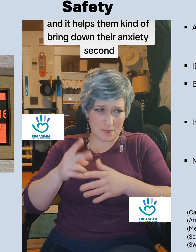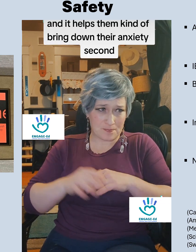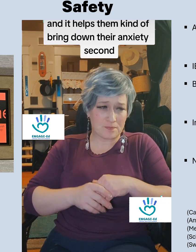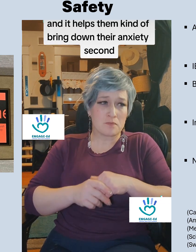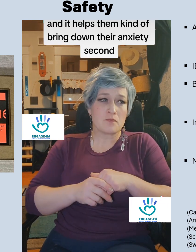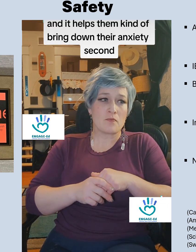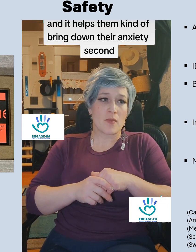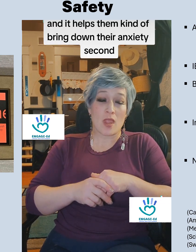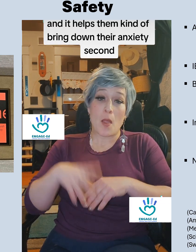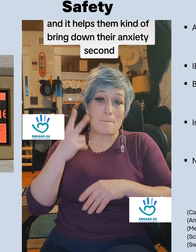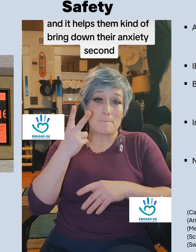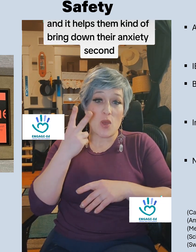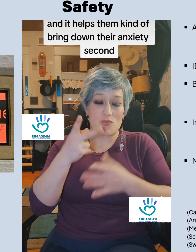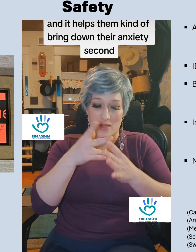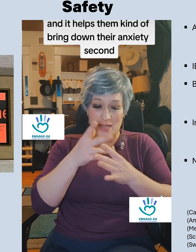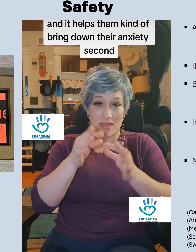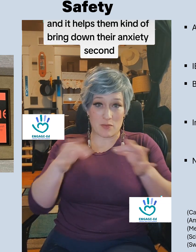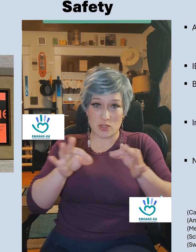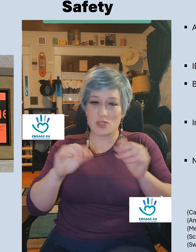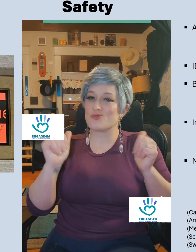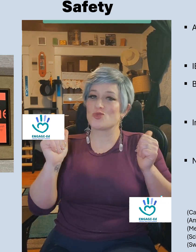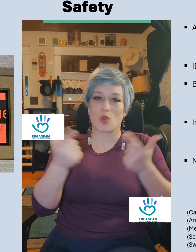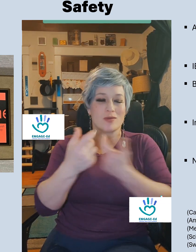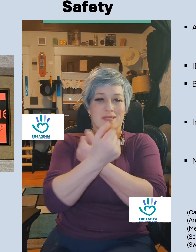anxiety. Second,